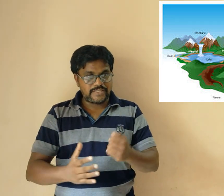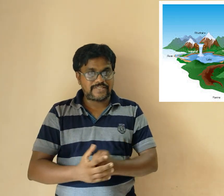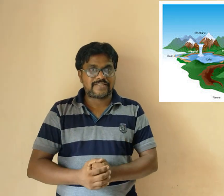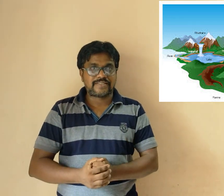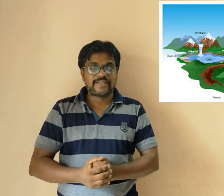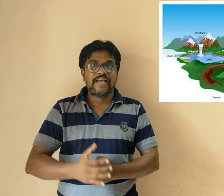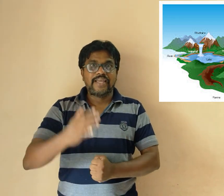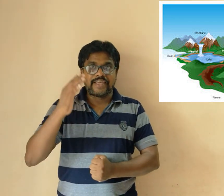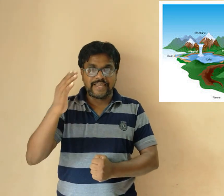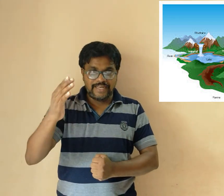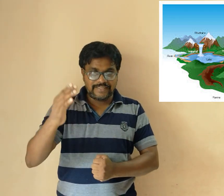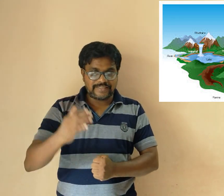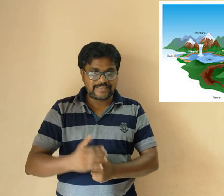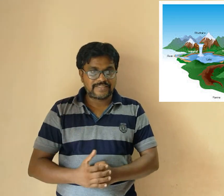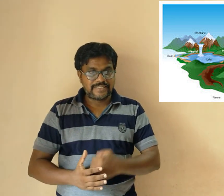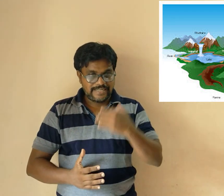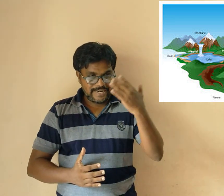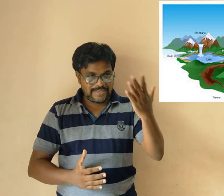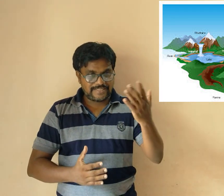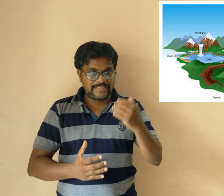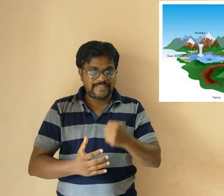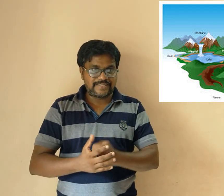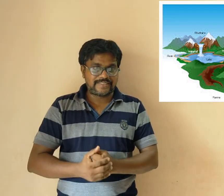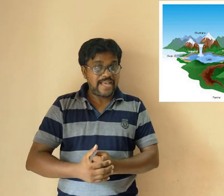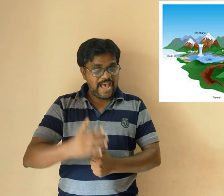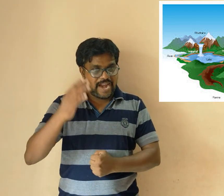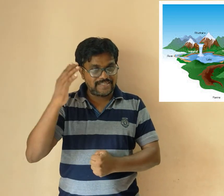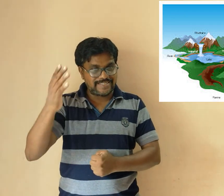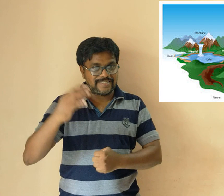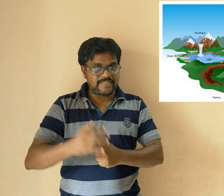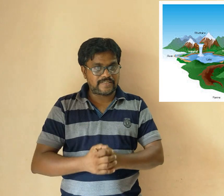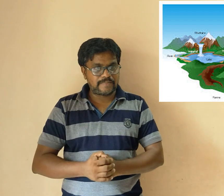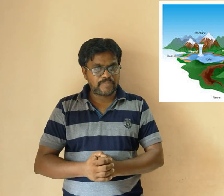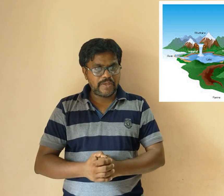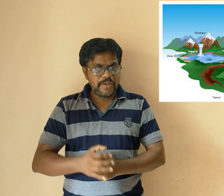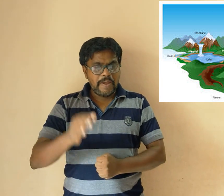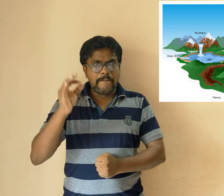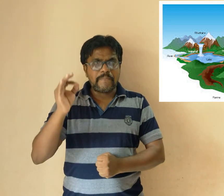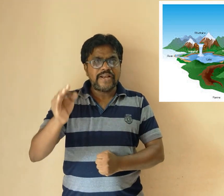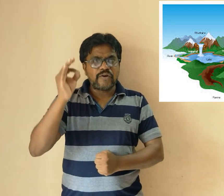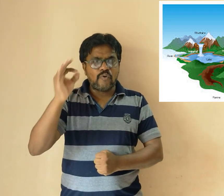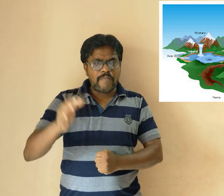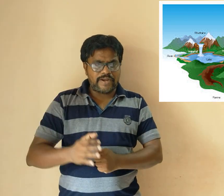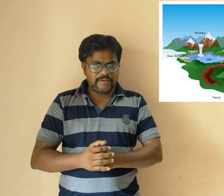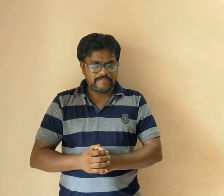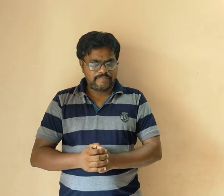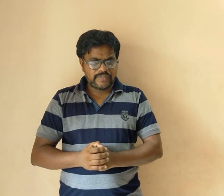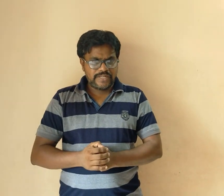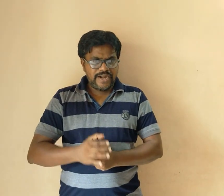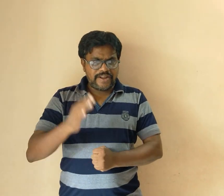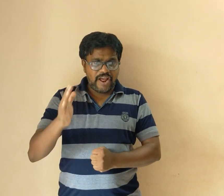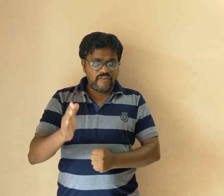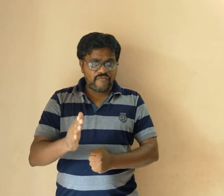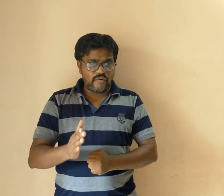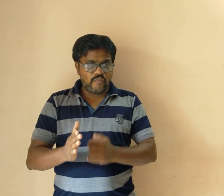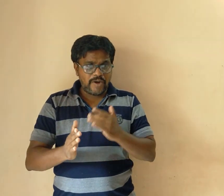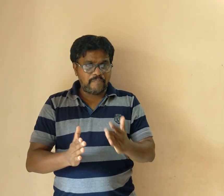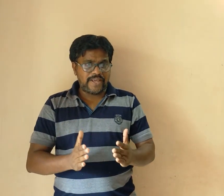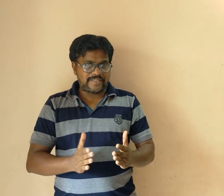mountains, hills, deserts and seas. Men and women travel from one